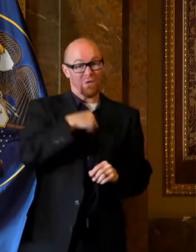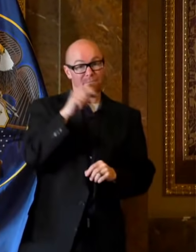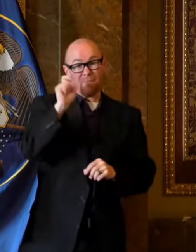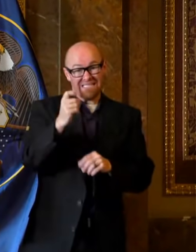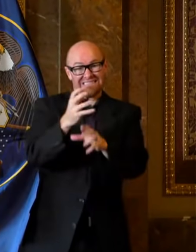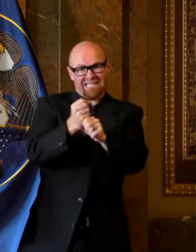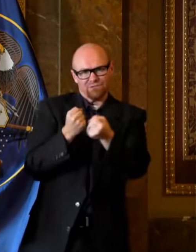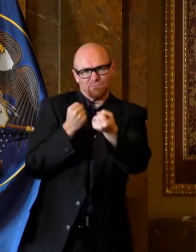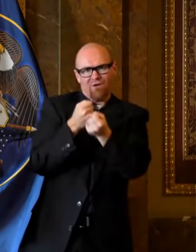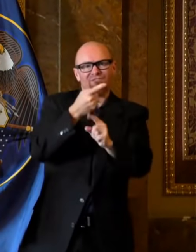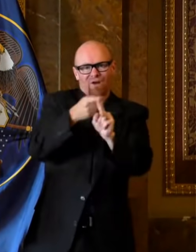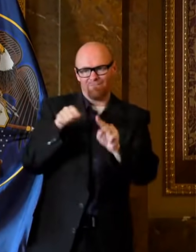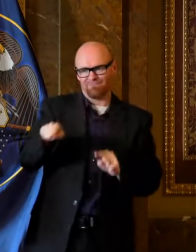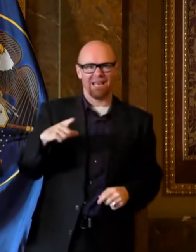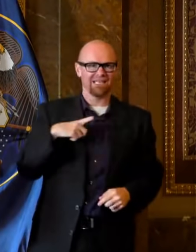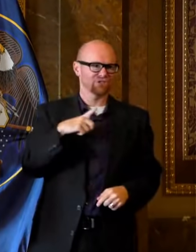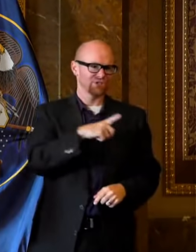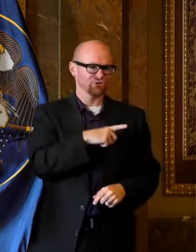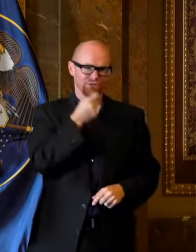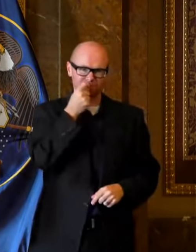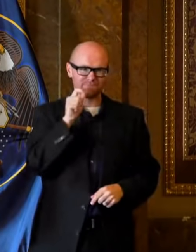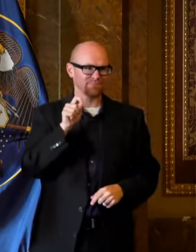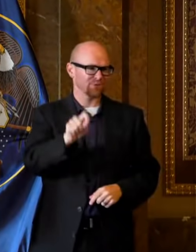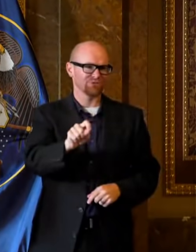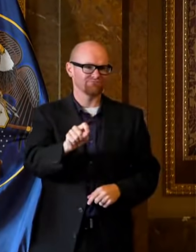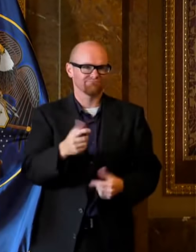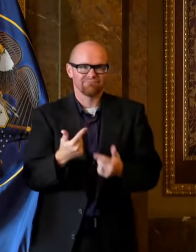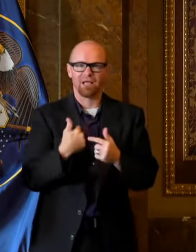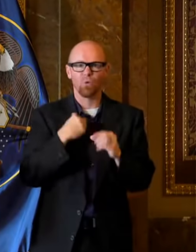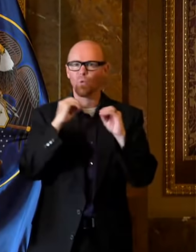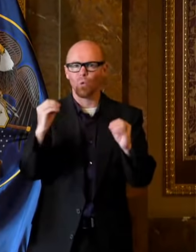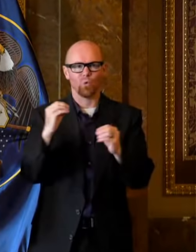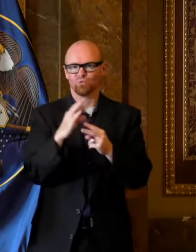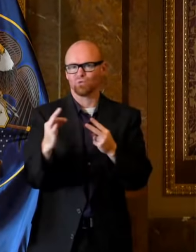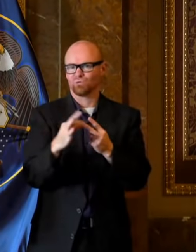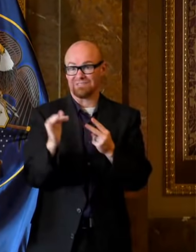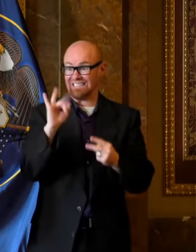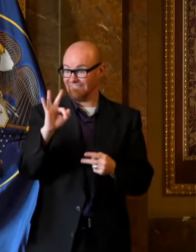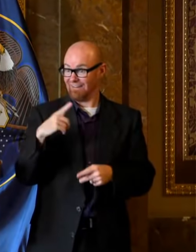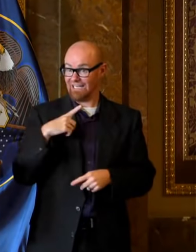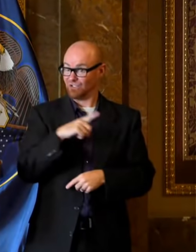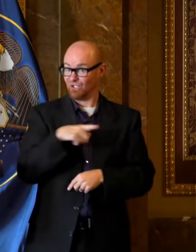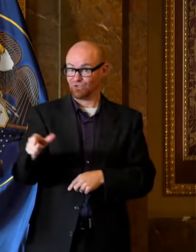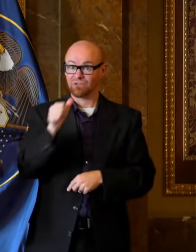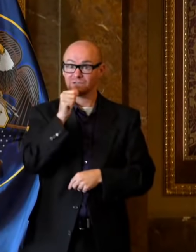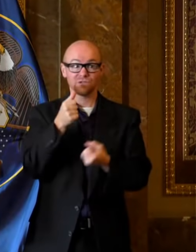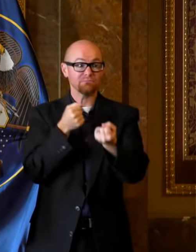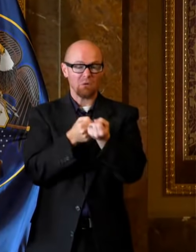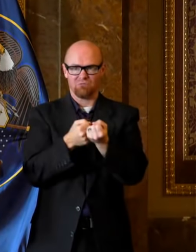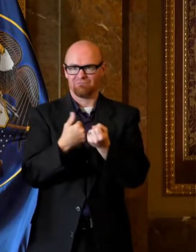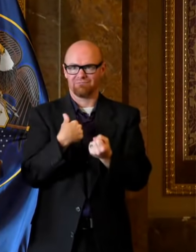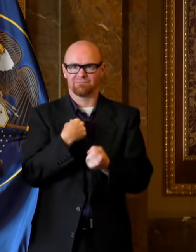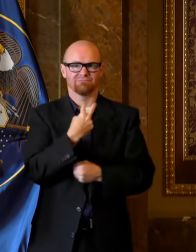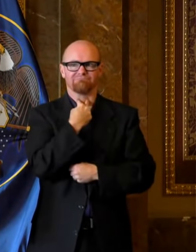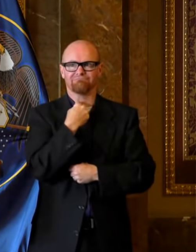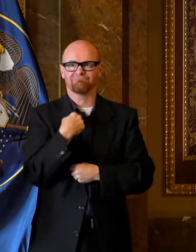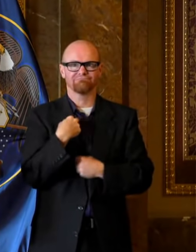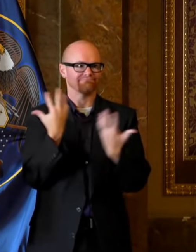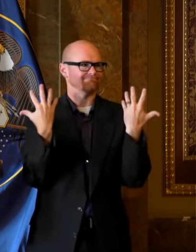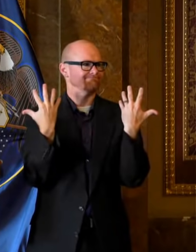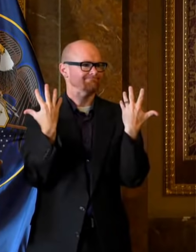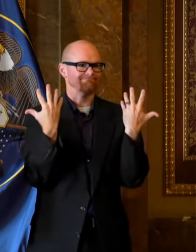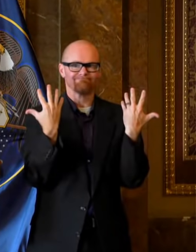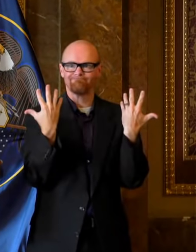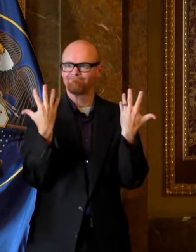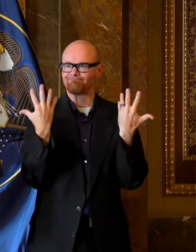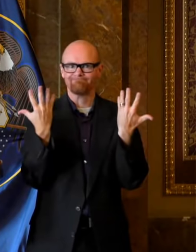support. There's very little choice other than to get their support if we're going to move forward on anything.